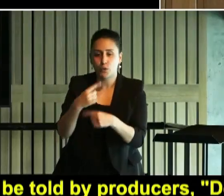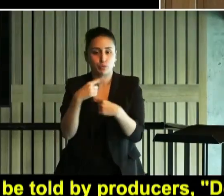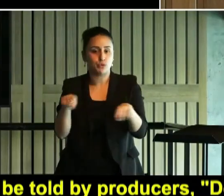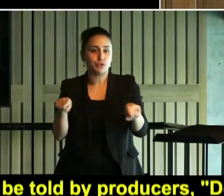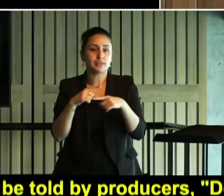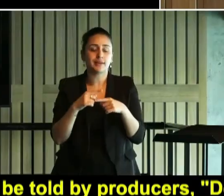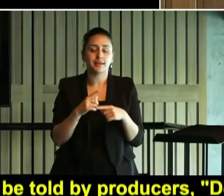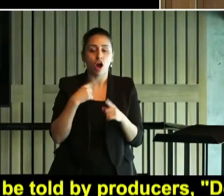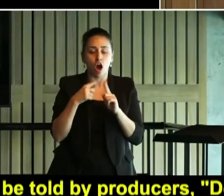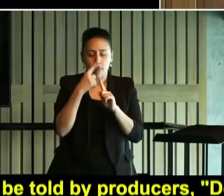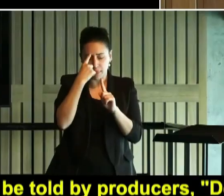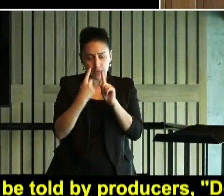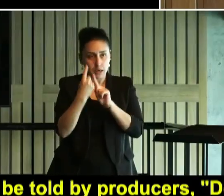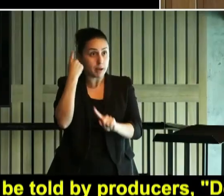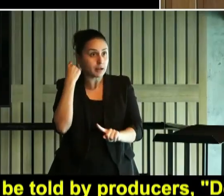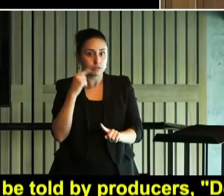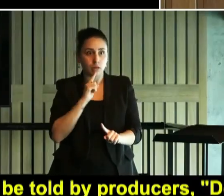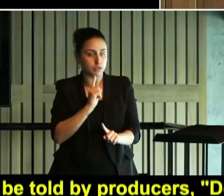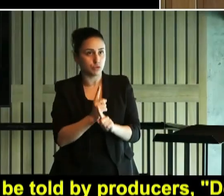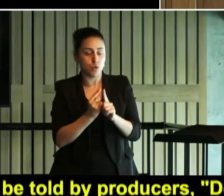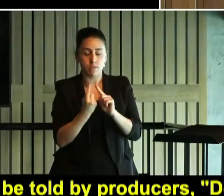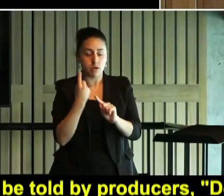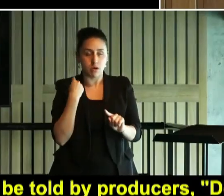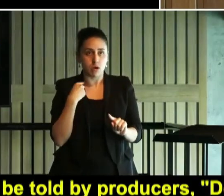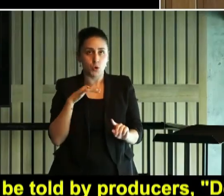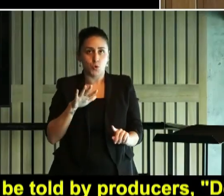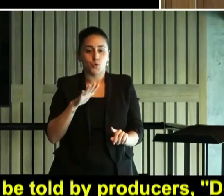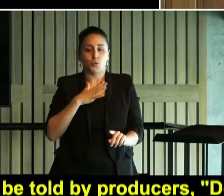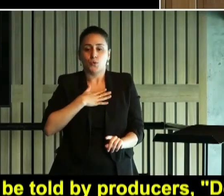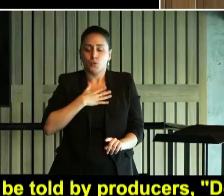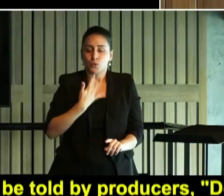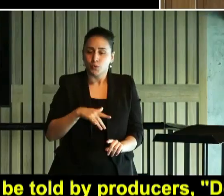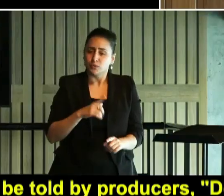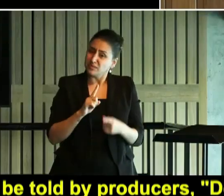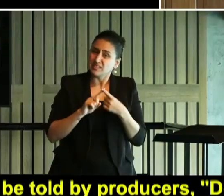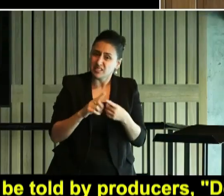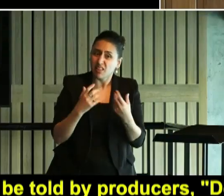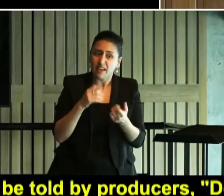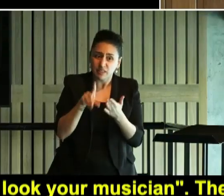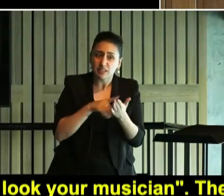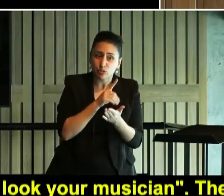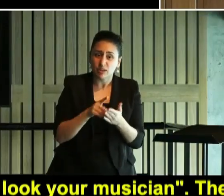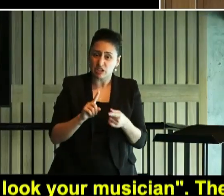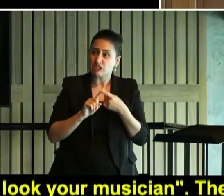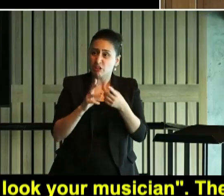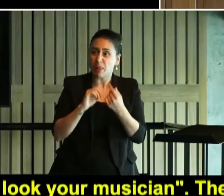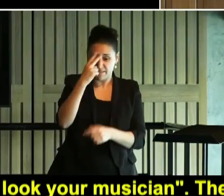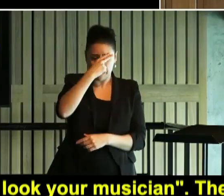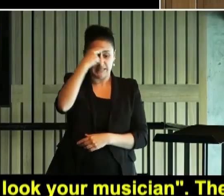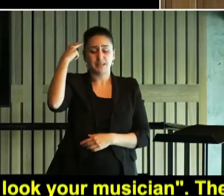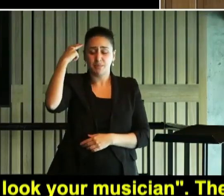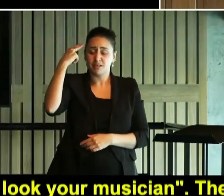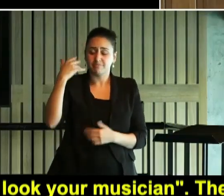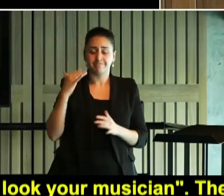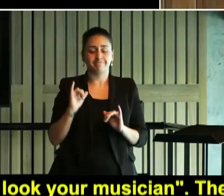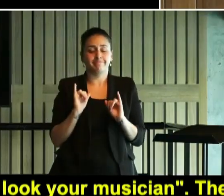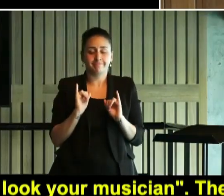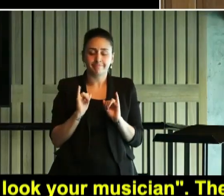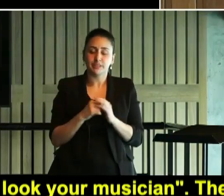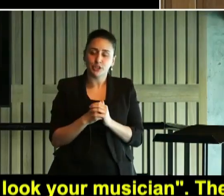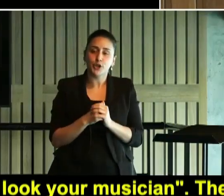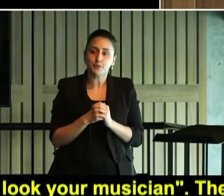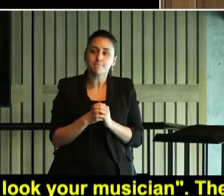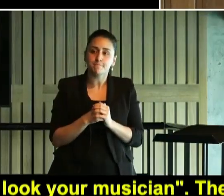and remembering, or still hearing how much stigma still exists in the music industry and discrimination in the arts